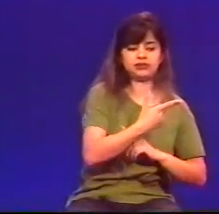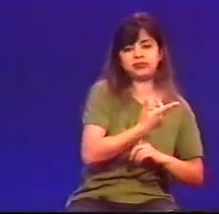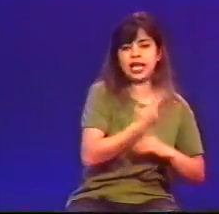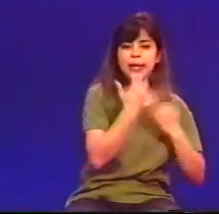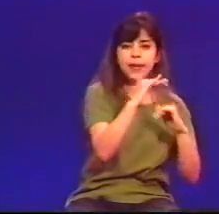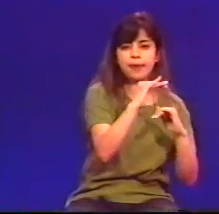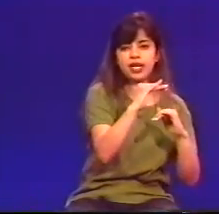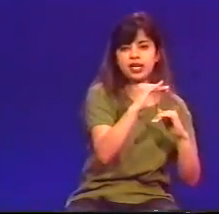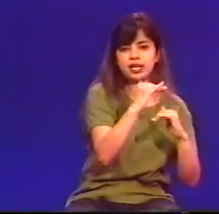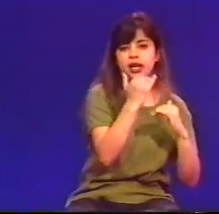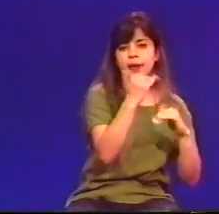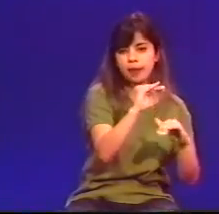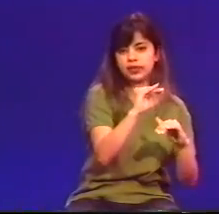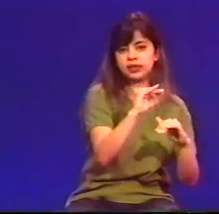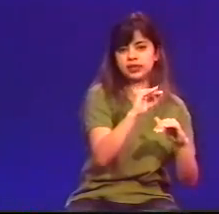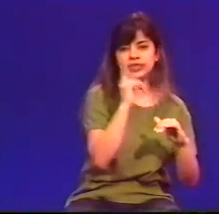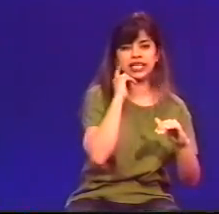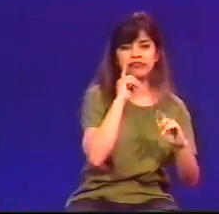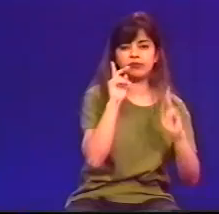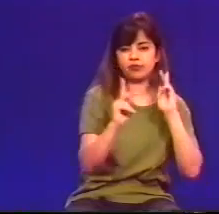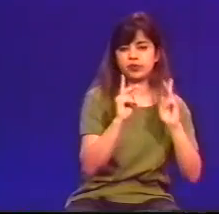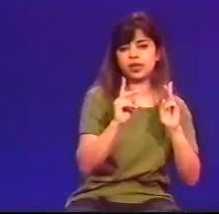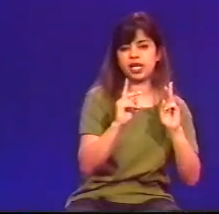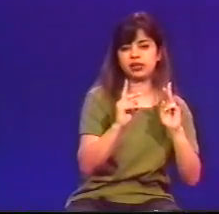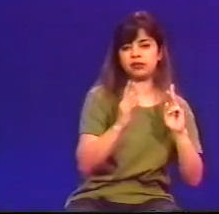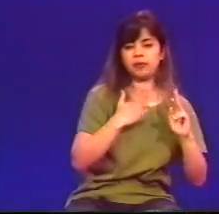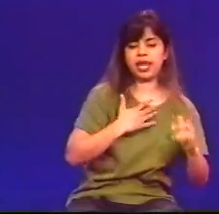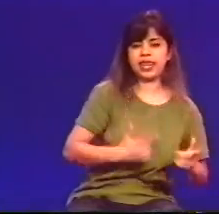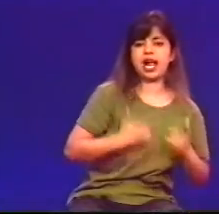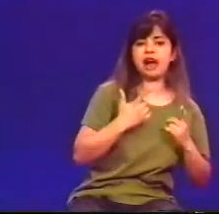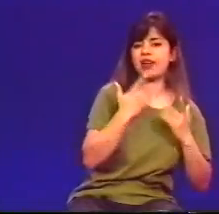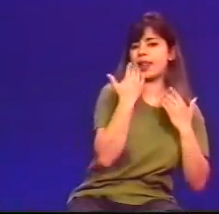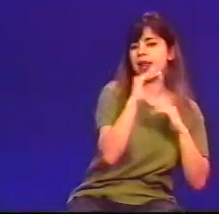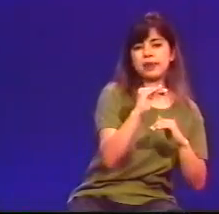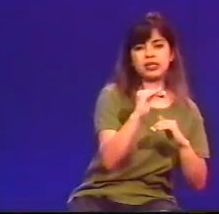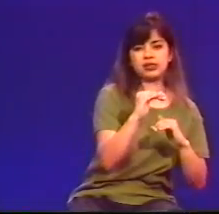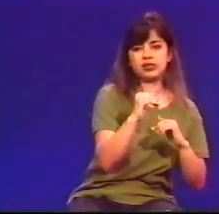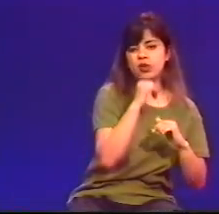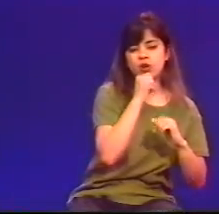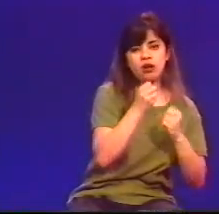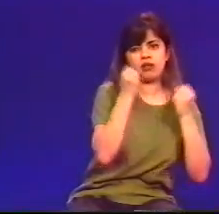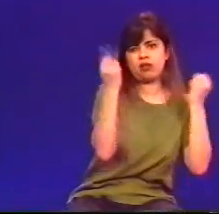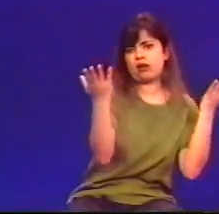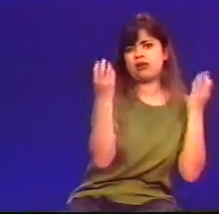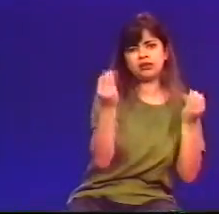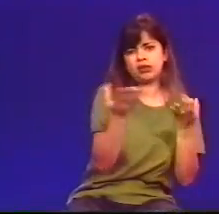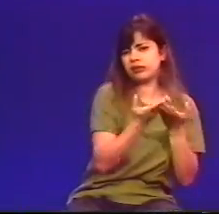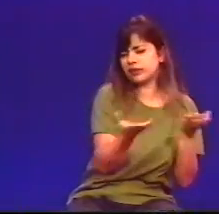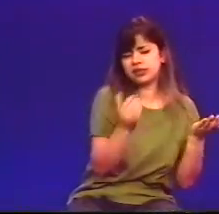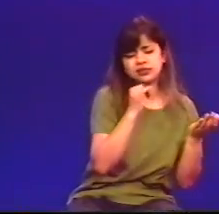The opportunities for deaf people in Pakistan are more limited, I would say, than the opportunities for deaf people here in the U.S.